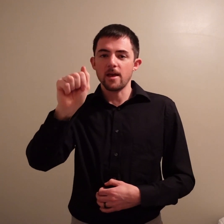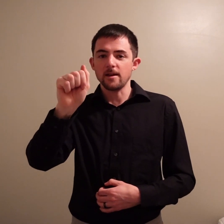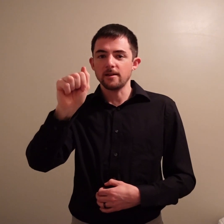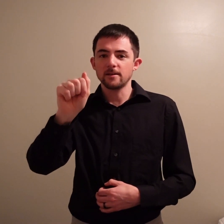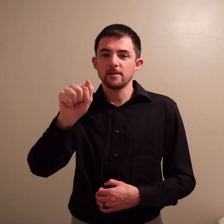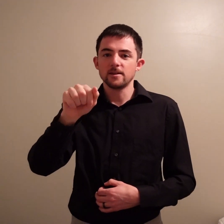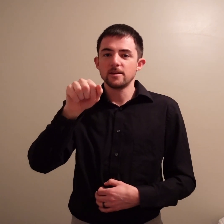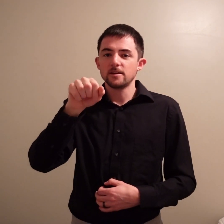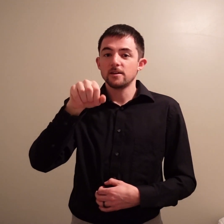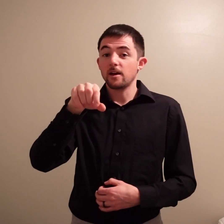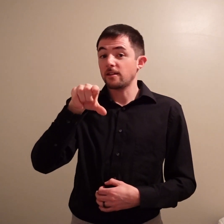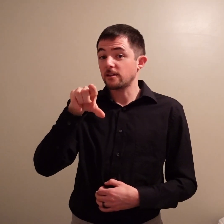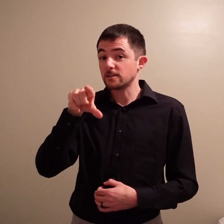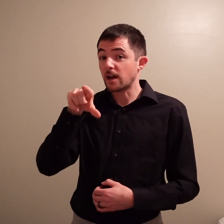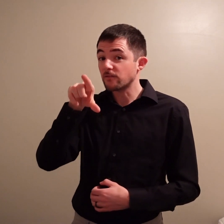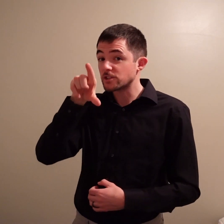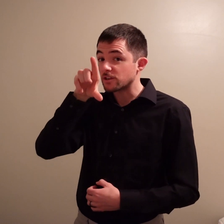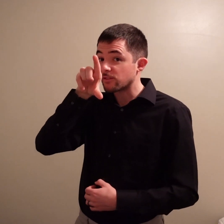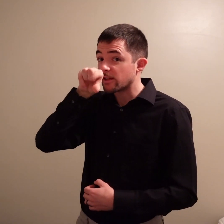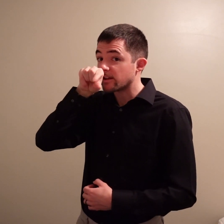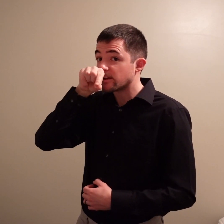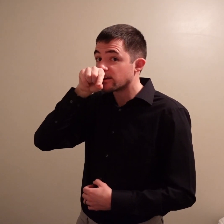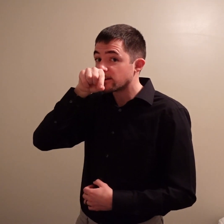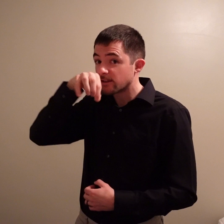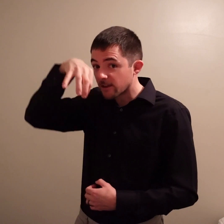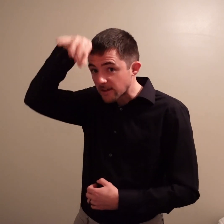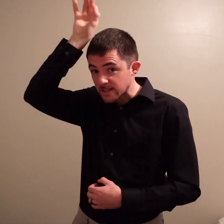Chickfila. And the sign for Chick-fil-A is that,